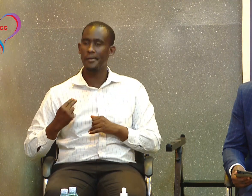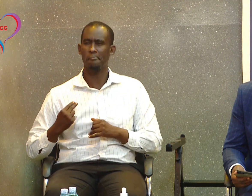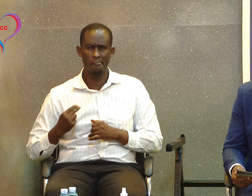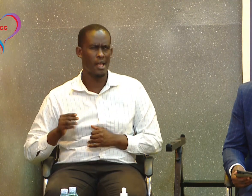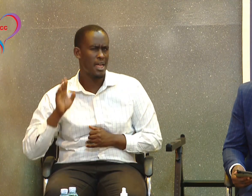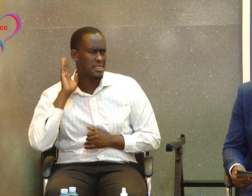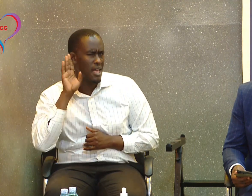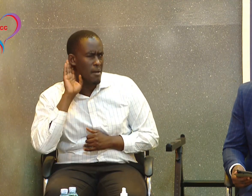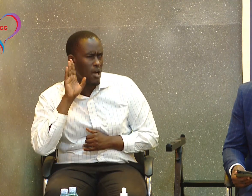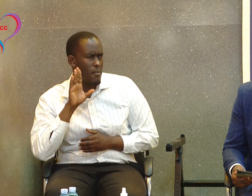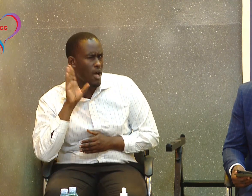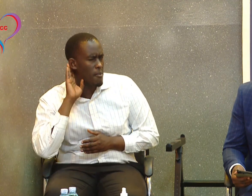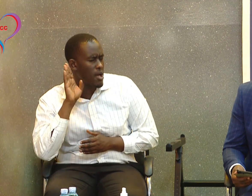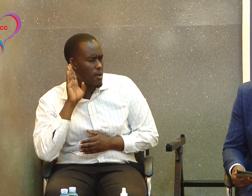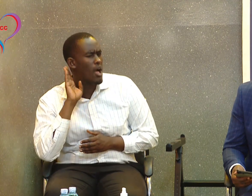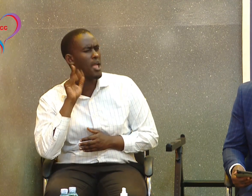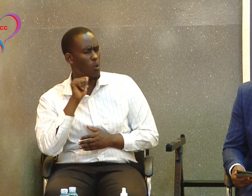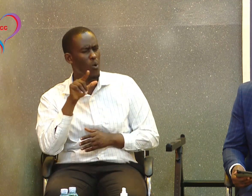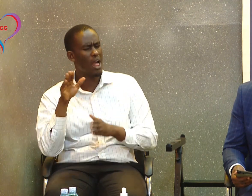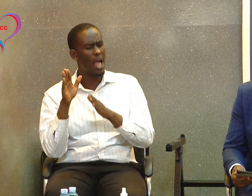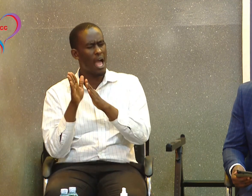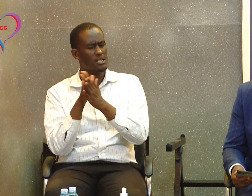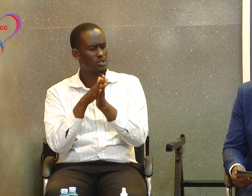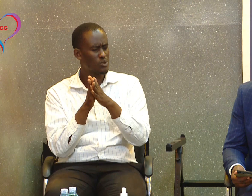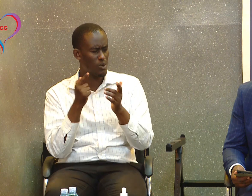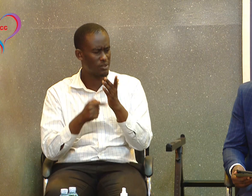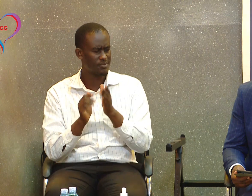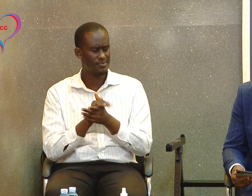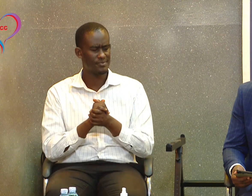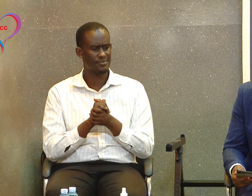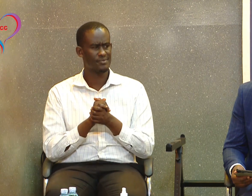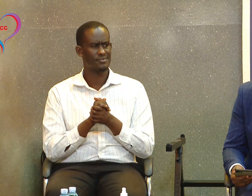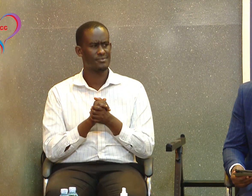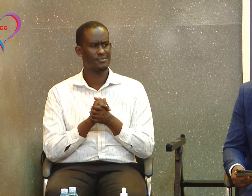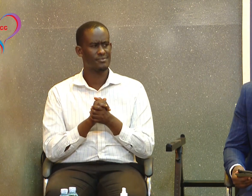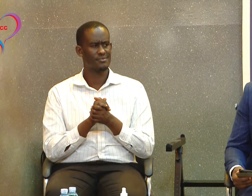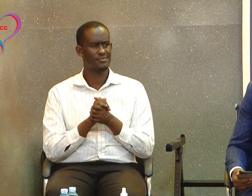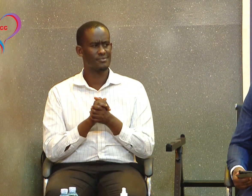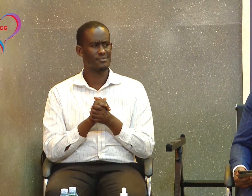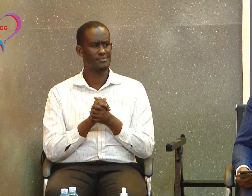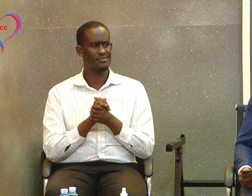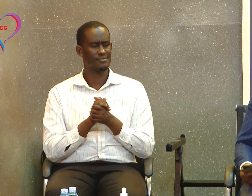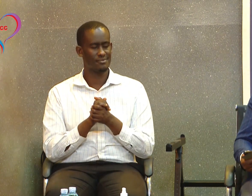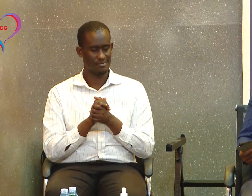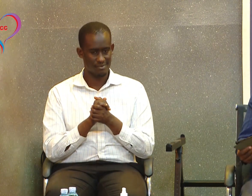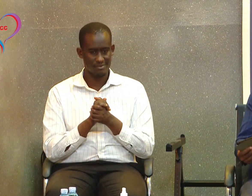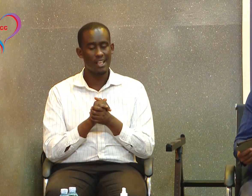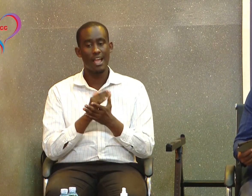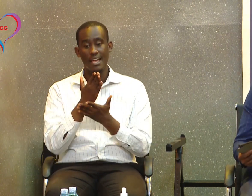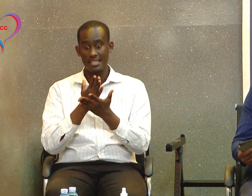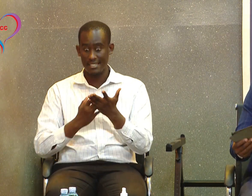yaliwo ng'atubuulira ebyali bigenda mu maaso. I wish he'd not write it there. There are certain things I read in the Bible and I'm like, I